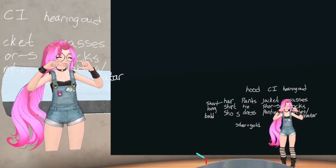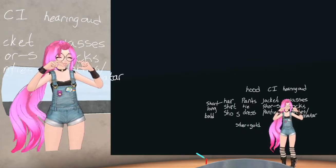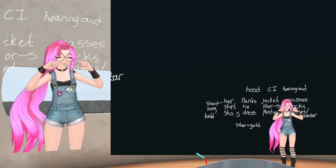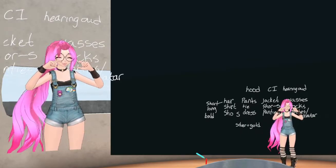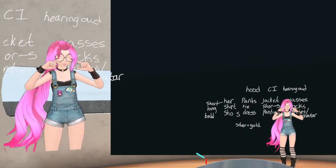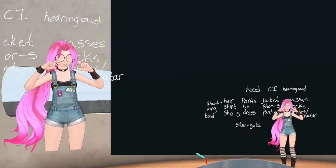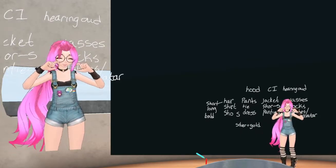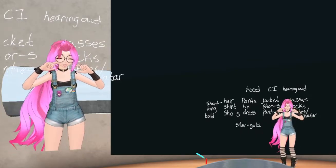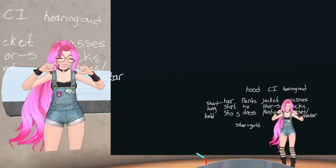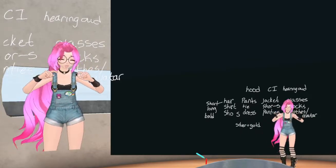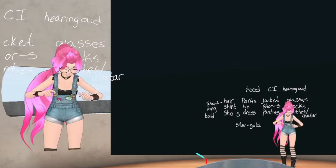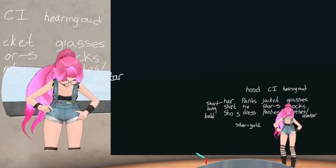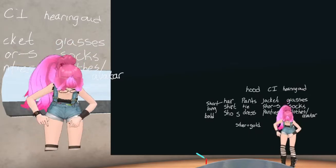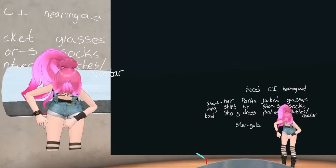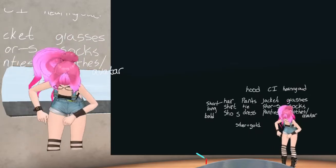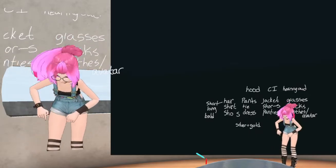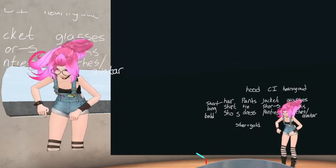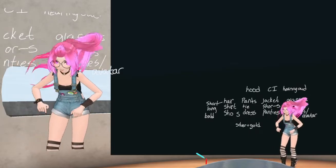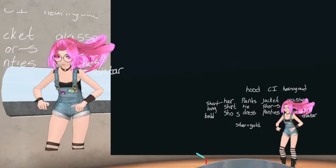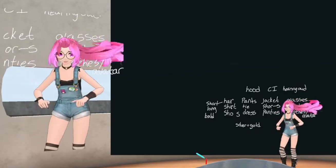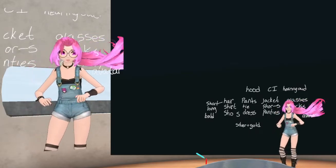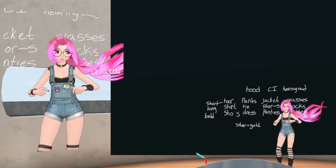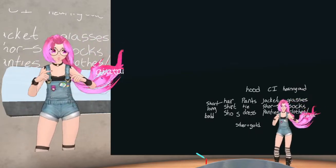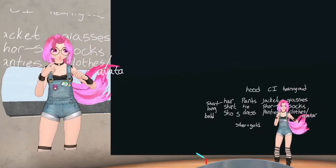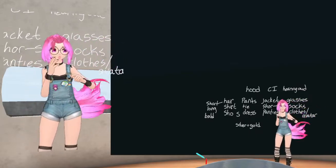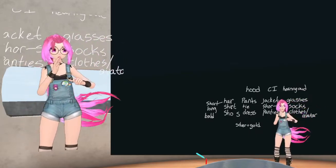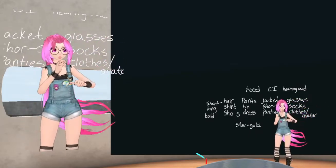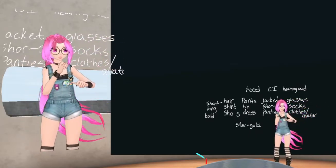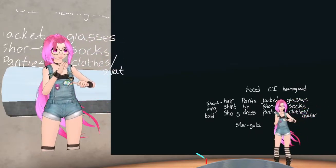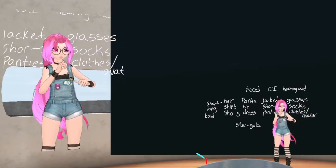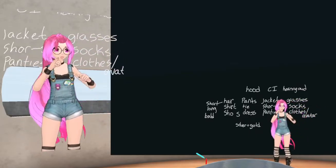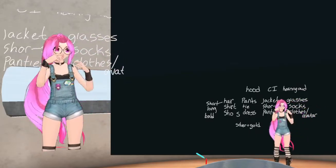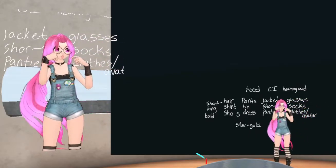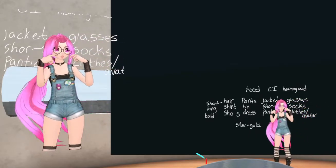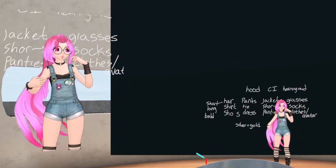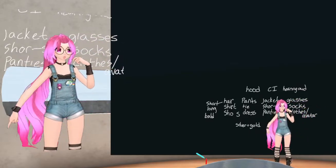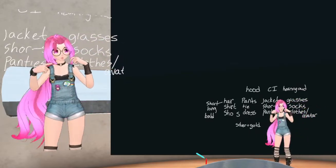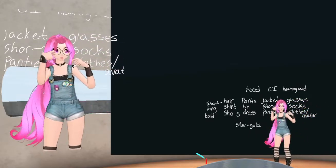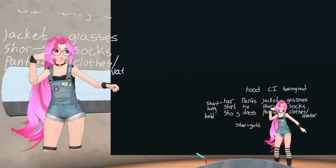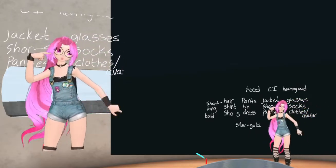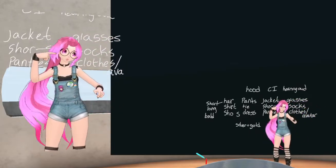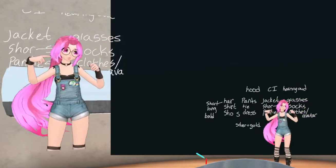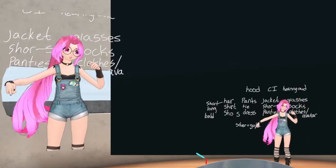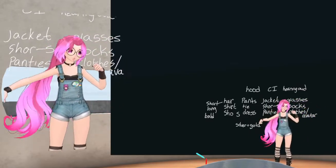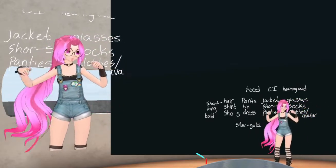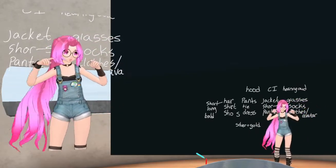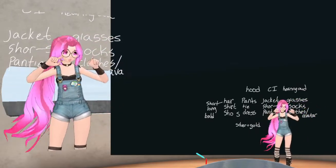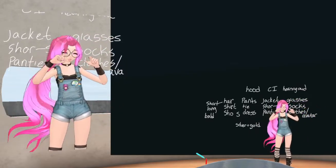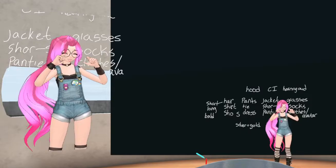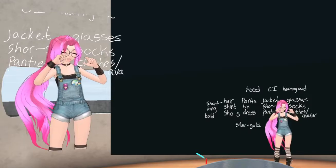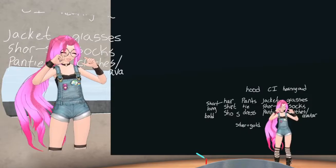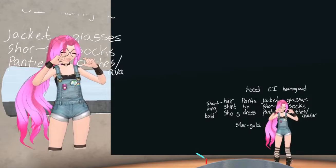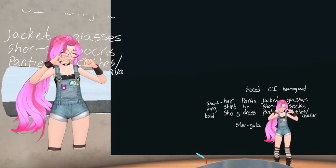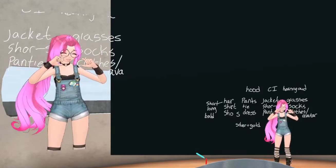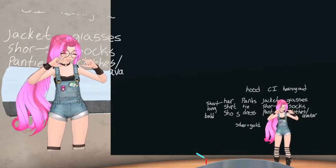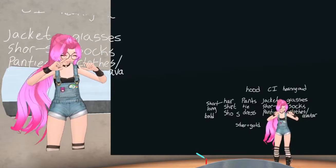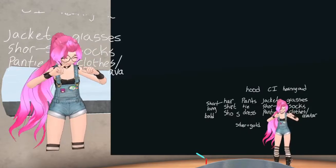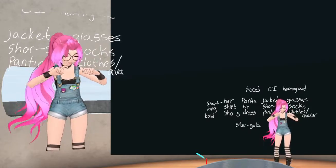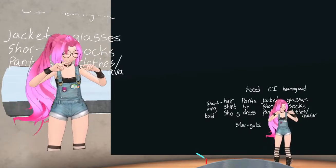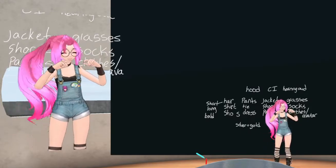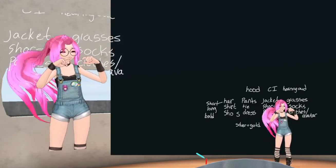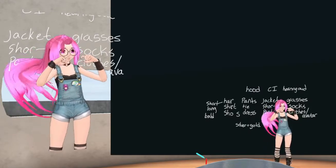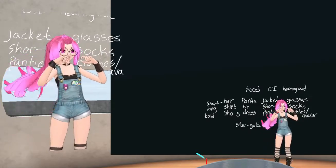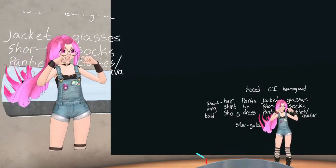Bless VR. Oh, you guys look really silly. You're like, Your tracking is